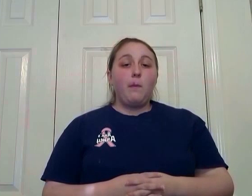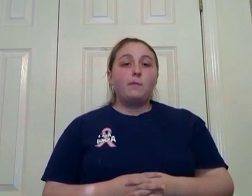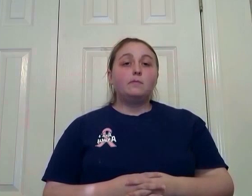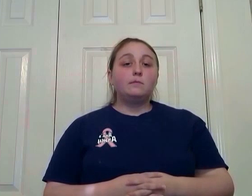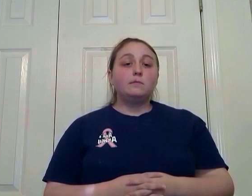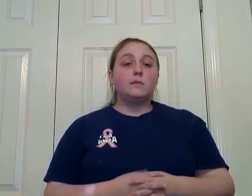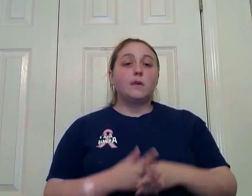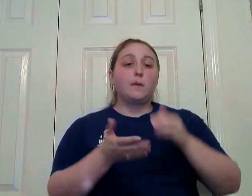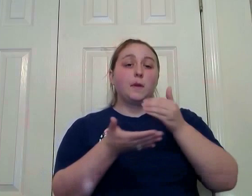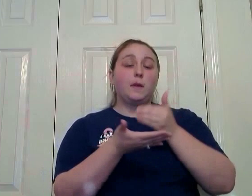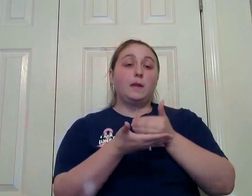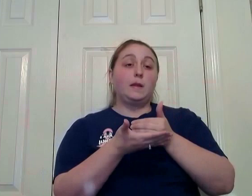Diego.